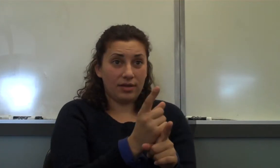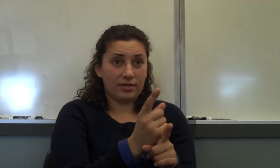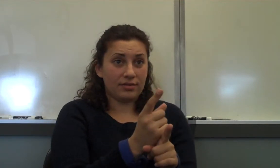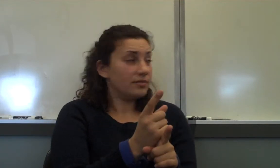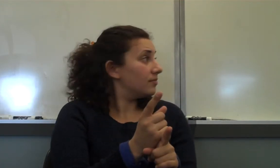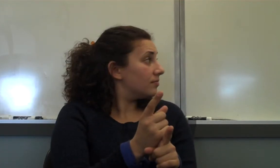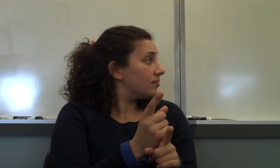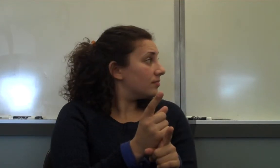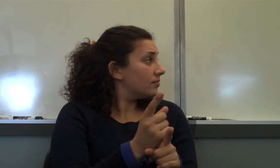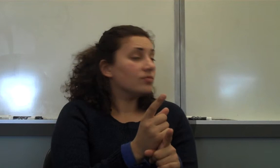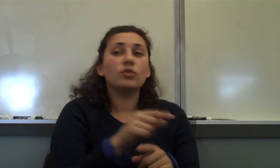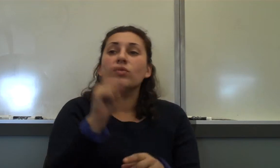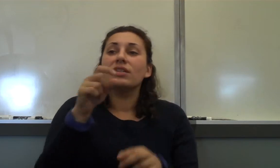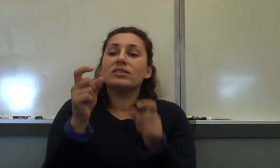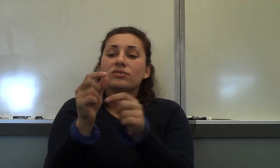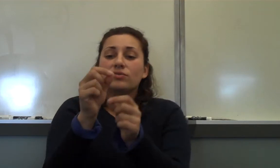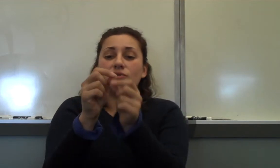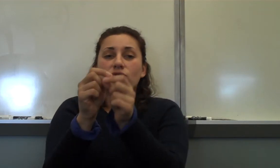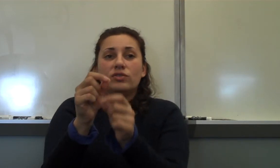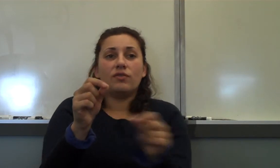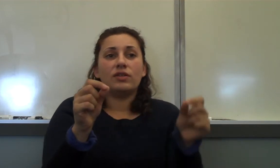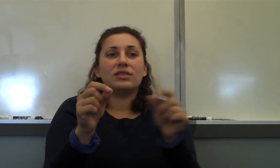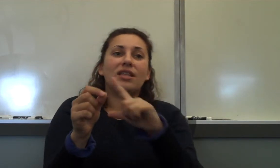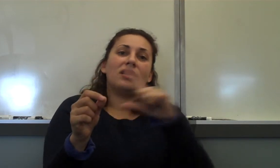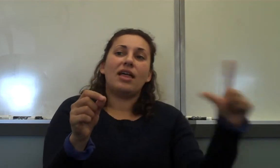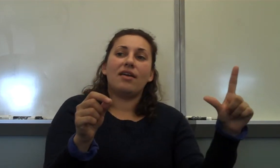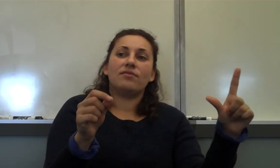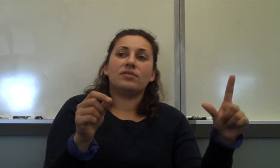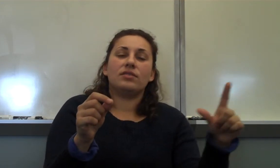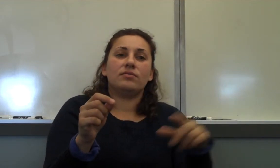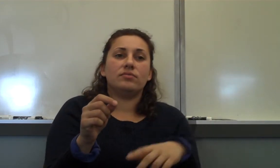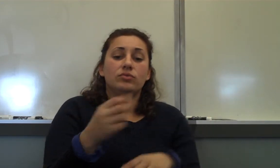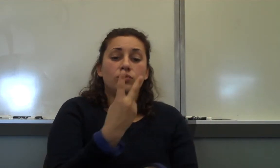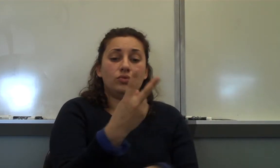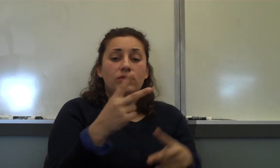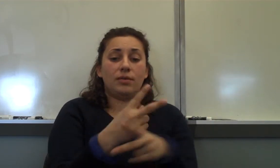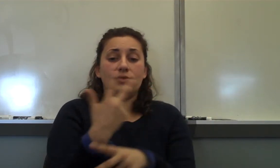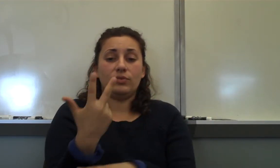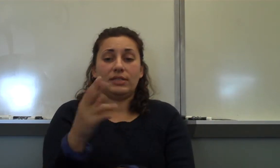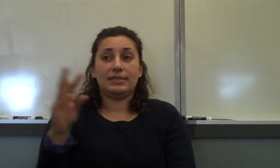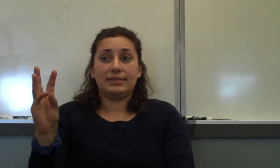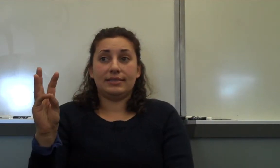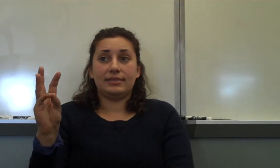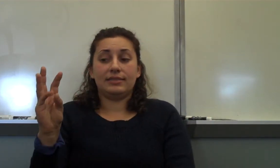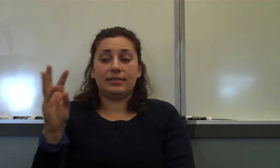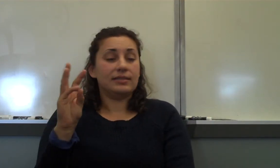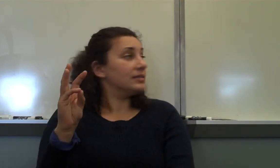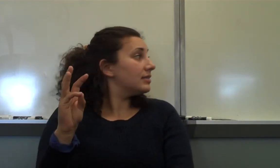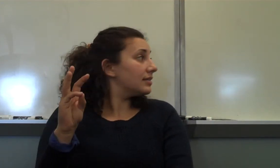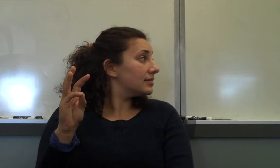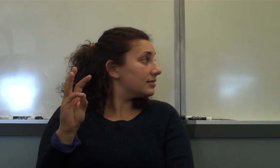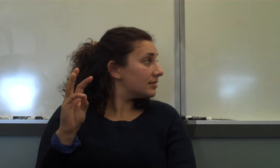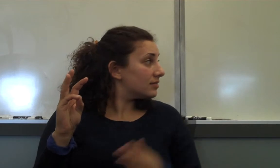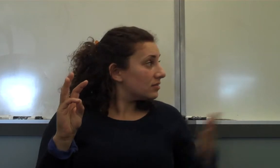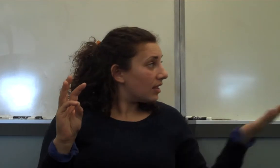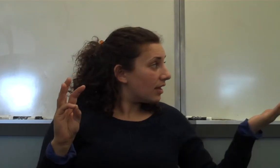over 1 to the left. So 2 times 3? 6. 6, but the 6 goes there. It does not go over